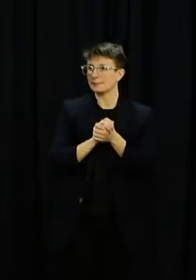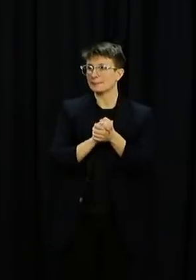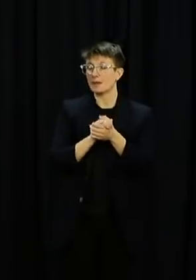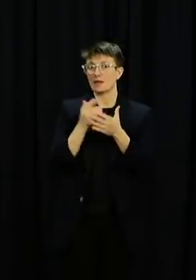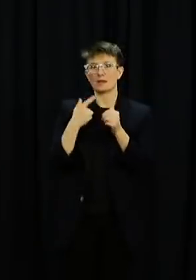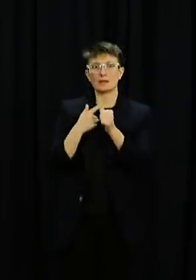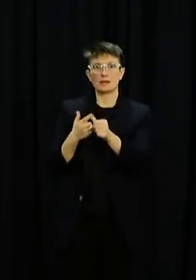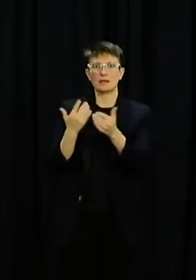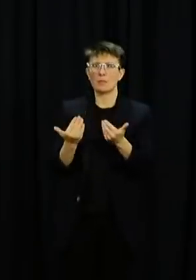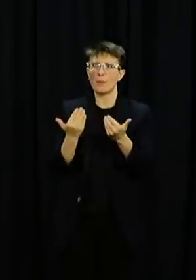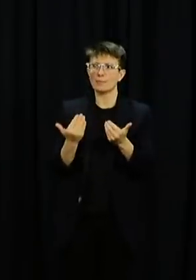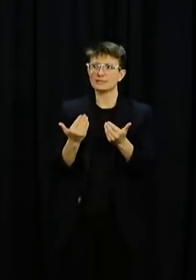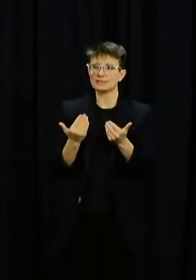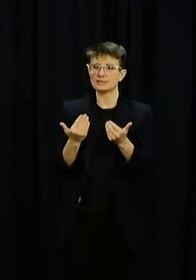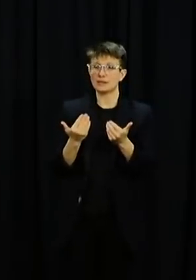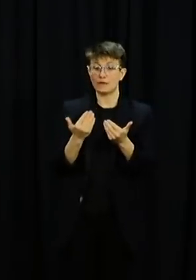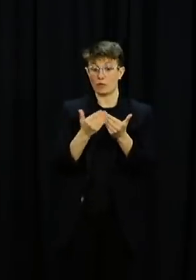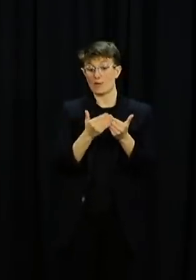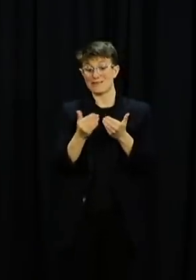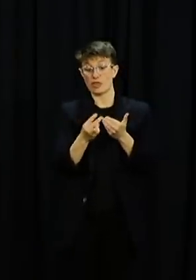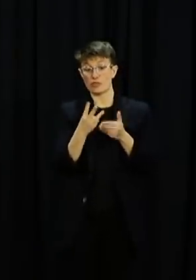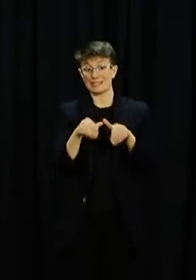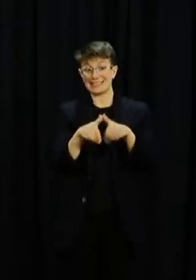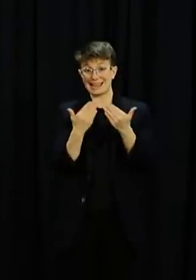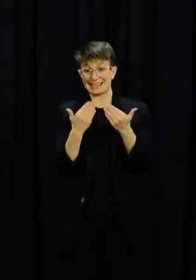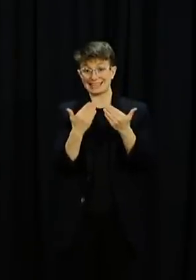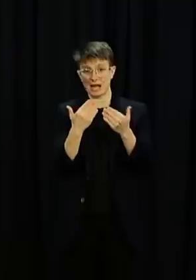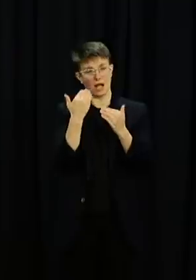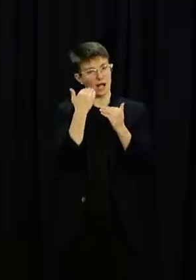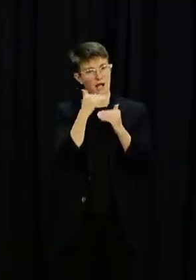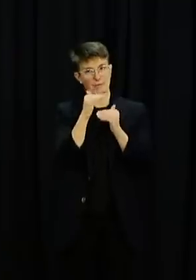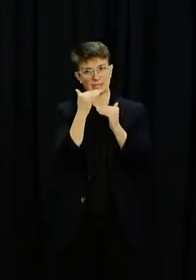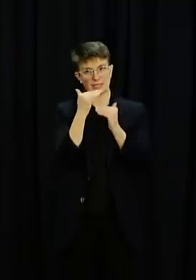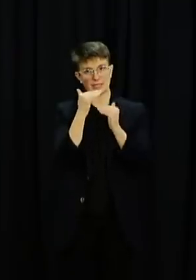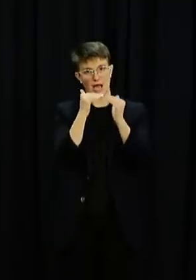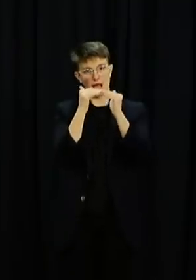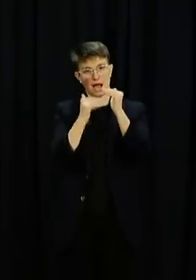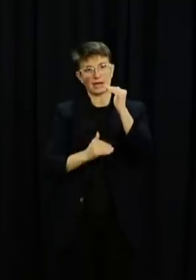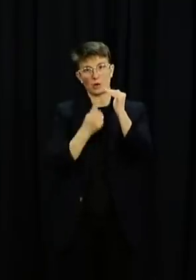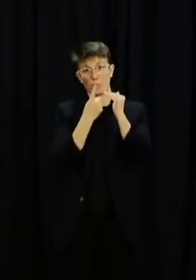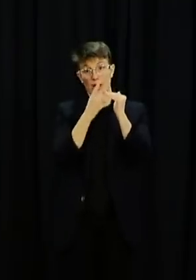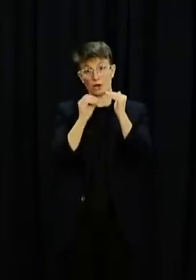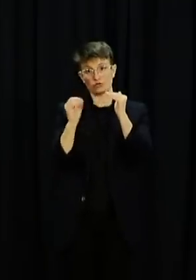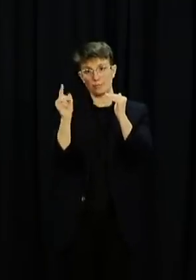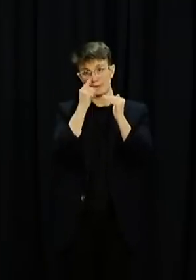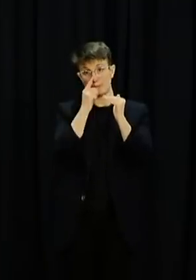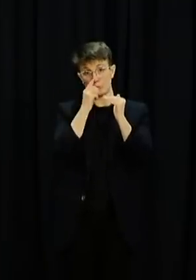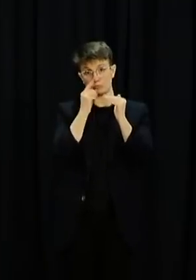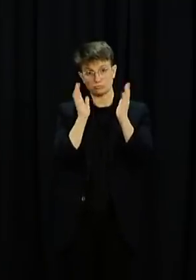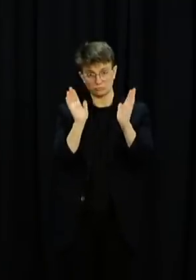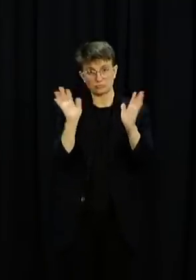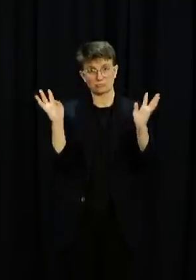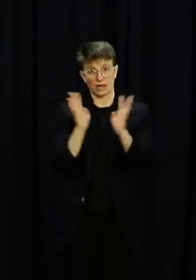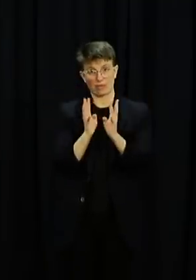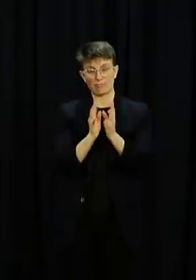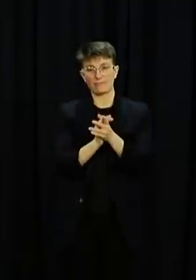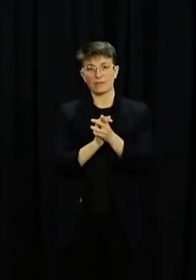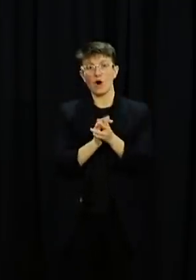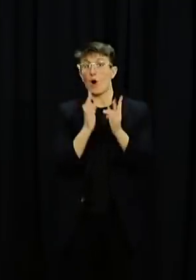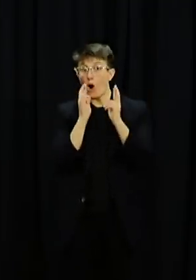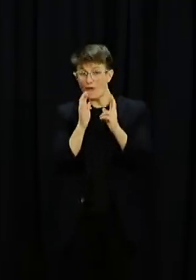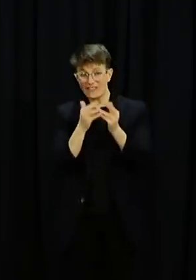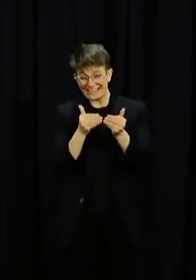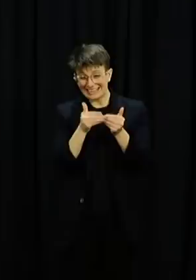we're asking that for the next 3 days, we have those limits on numbers. My hope, of course, is that that will be